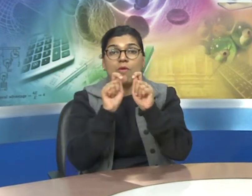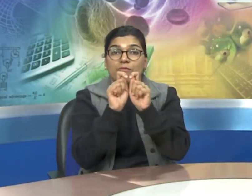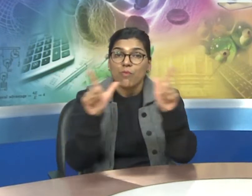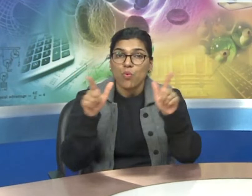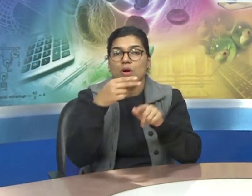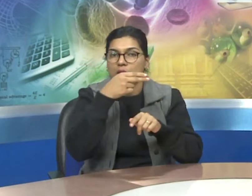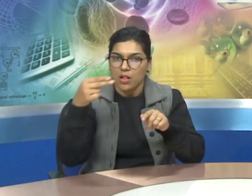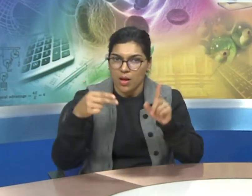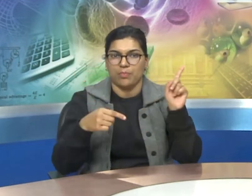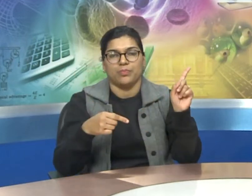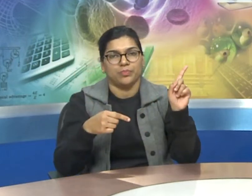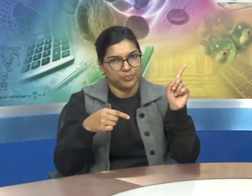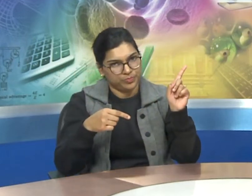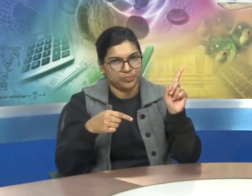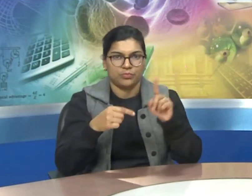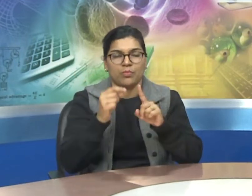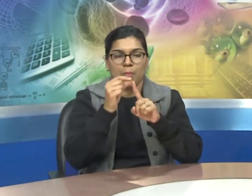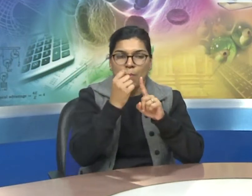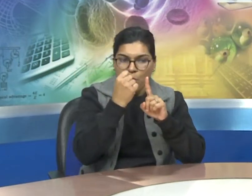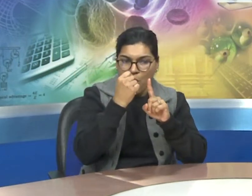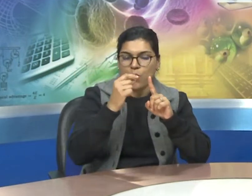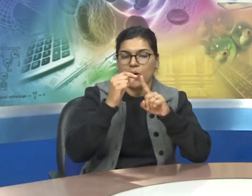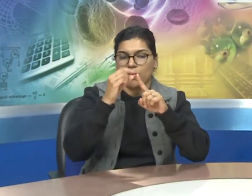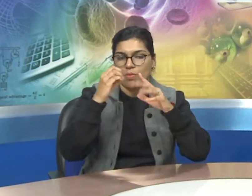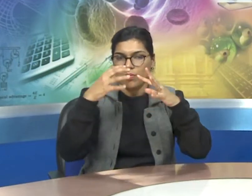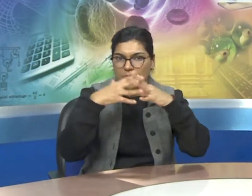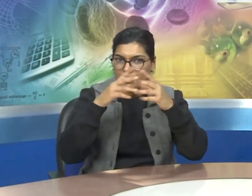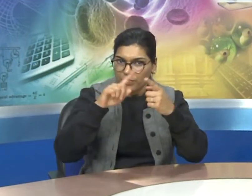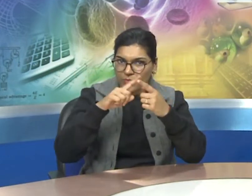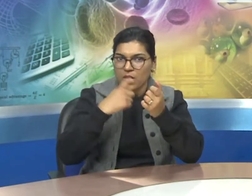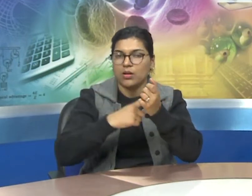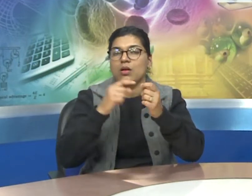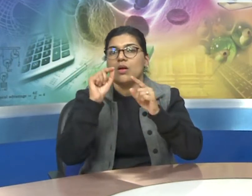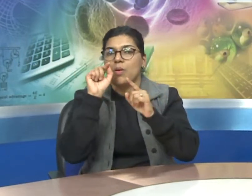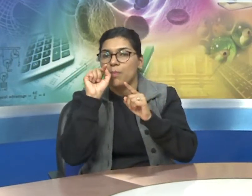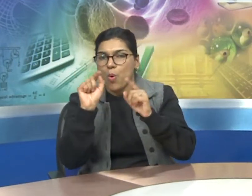PowerPoint. In short, we call it as PPT.